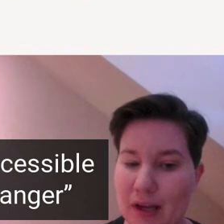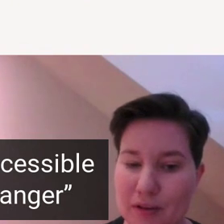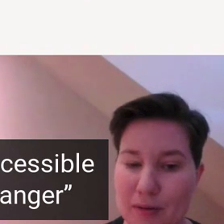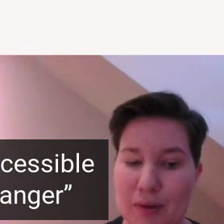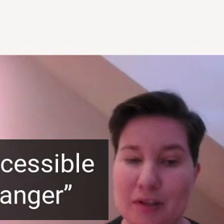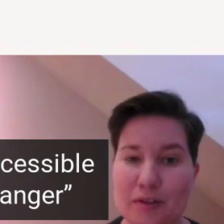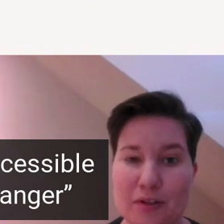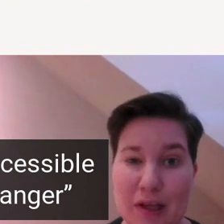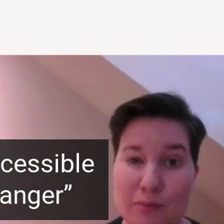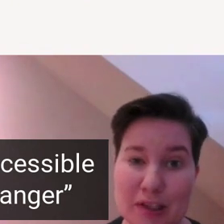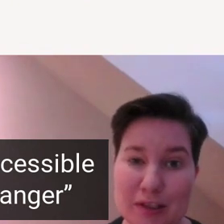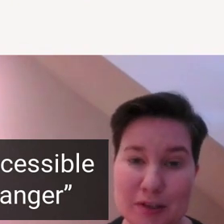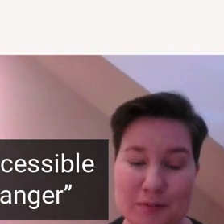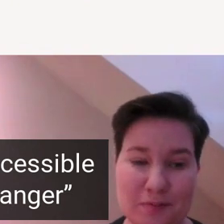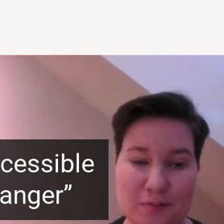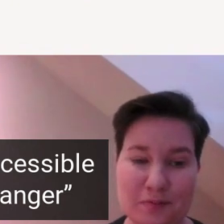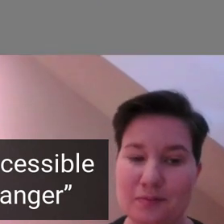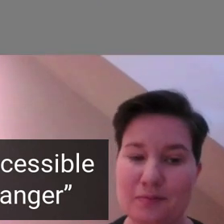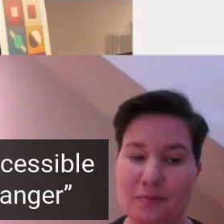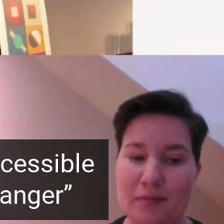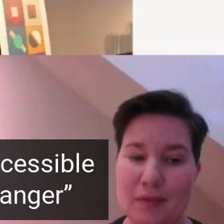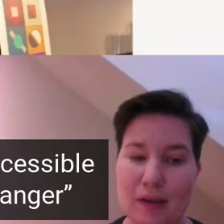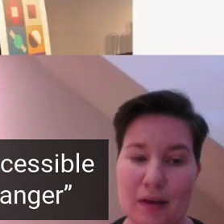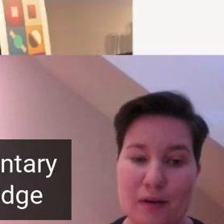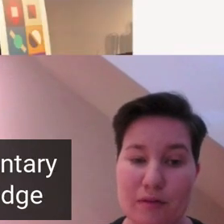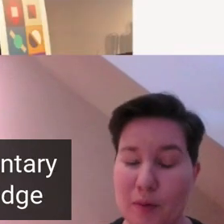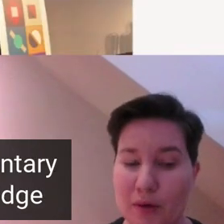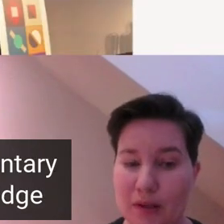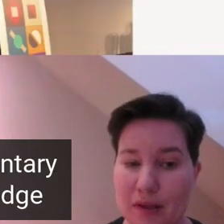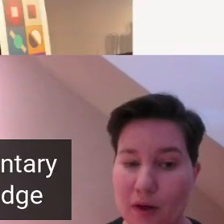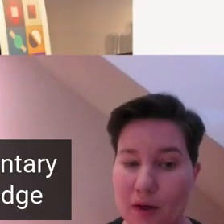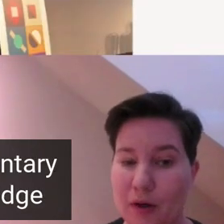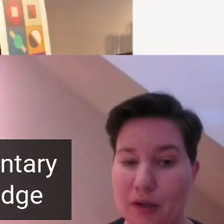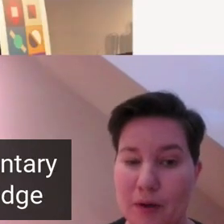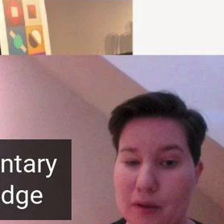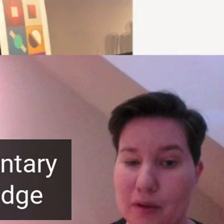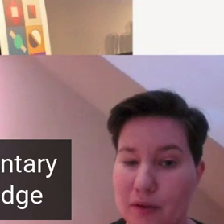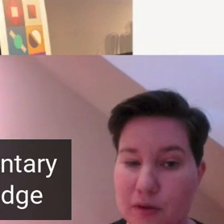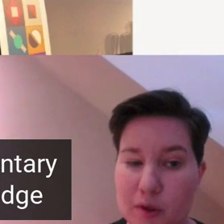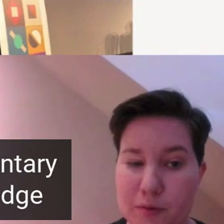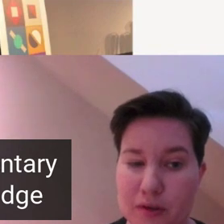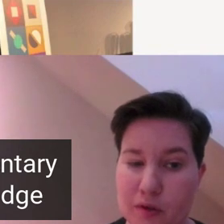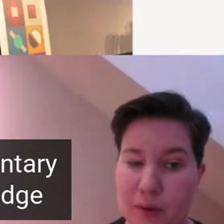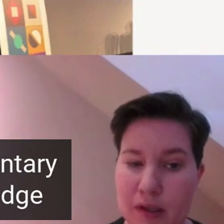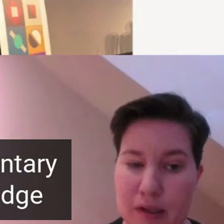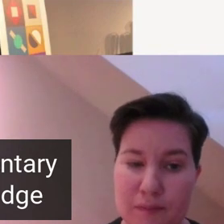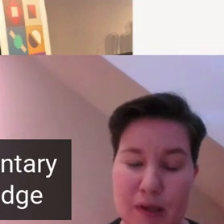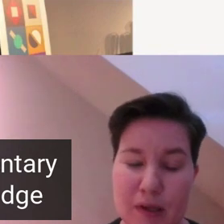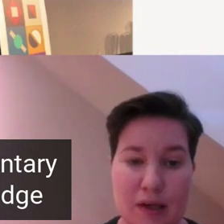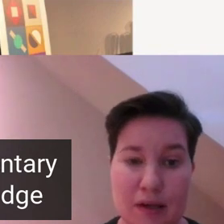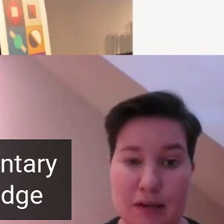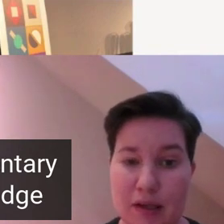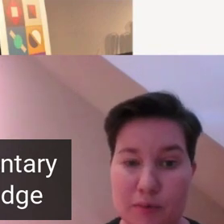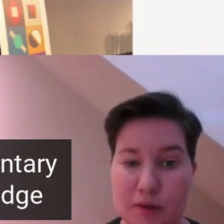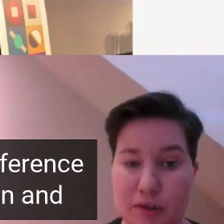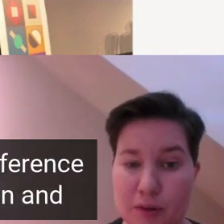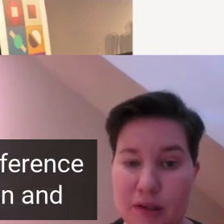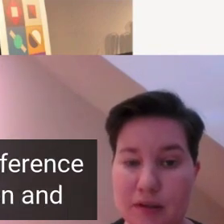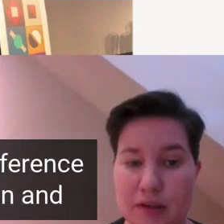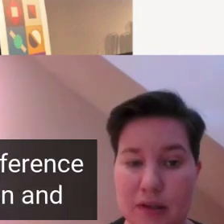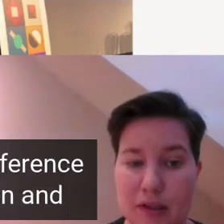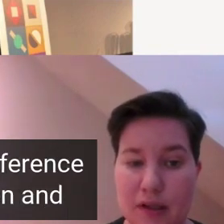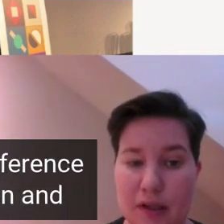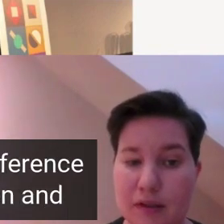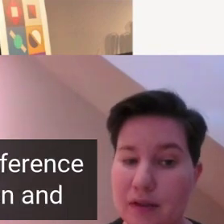it was hailed as a potential game changer. We've spoken at the All-Party Parliamentary Group for Disability, at the Cambridge